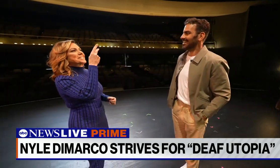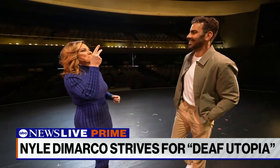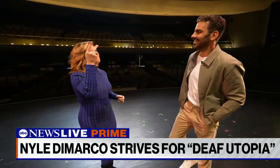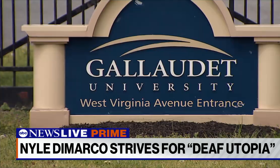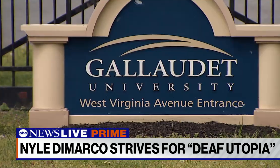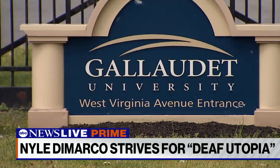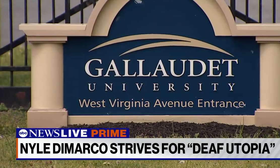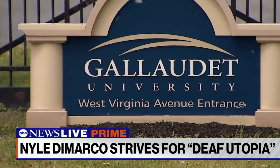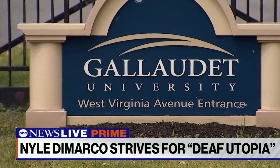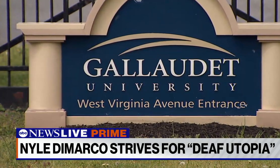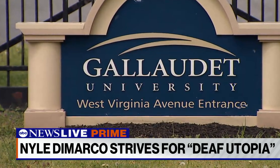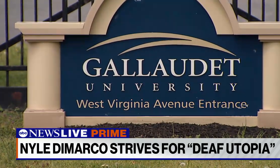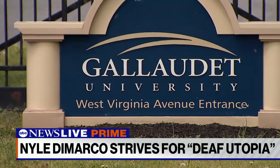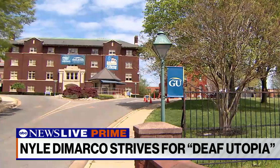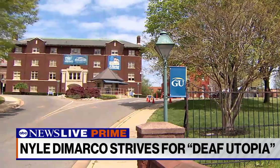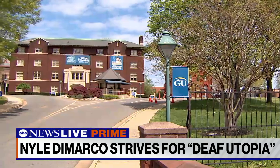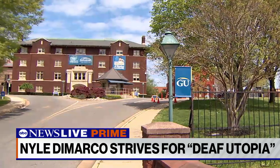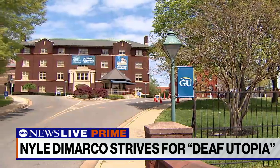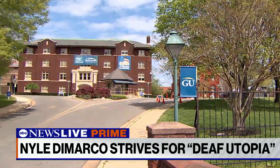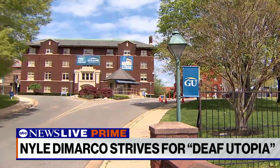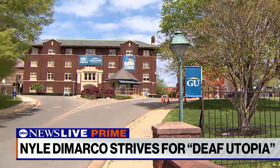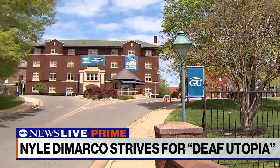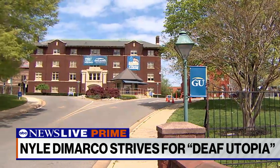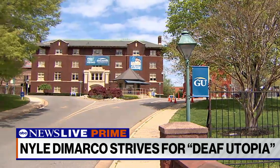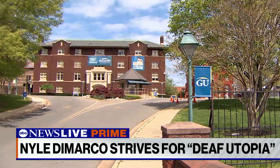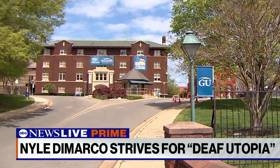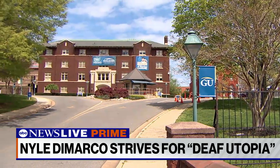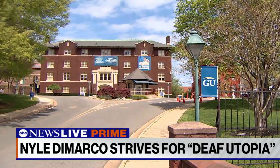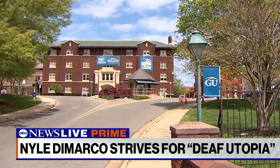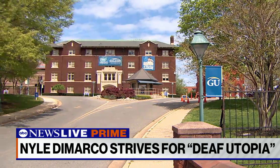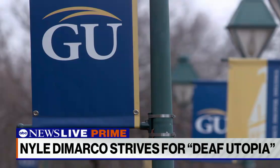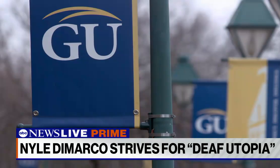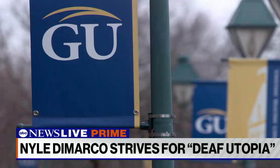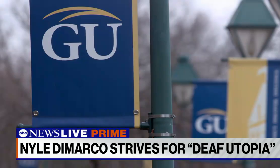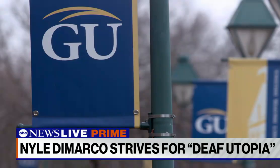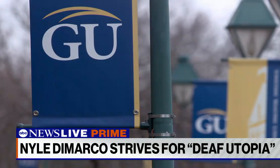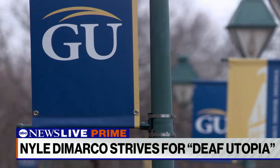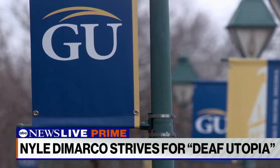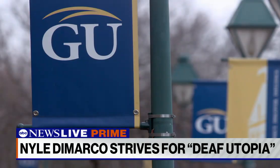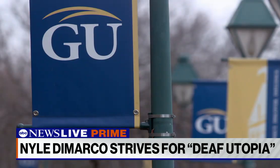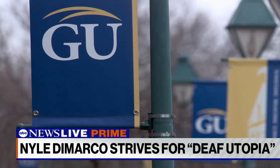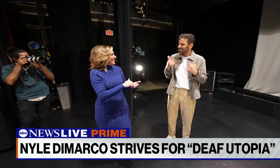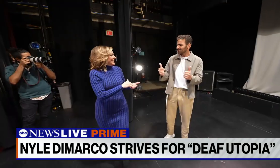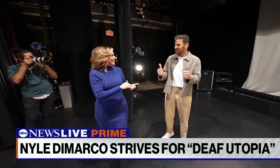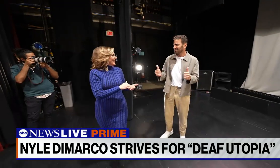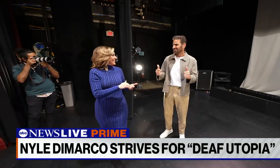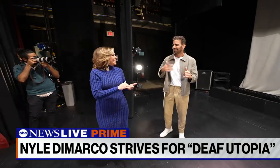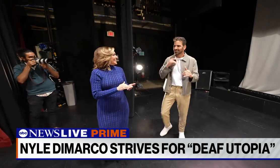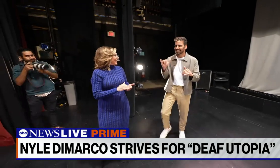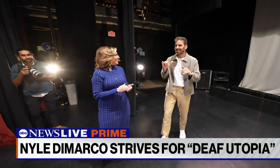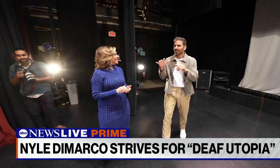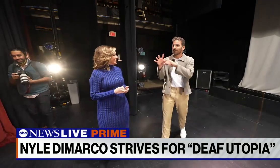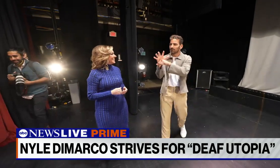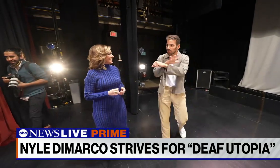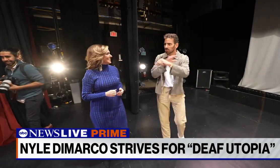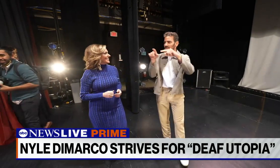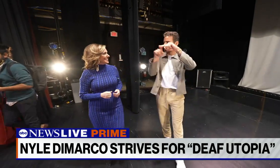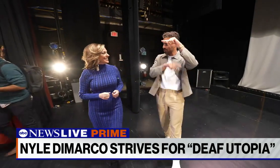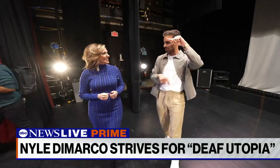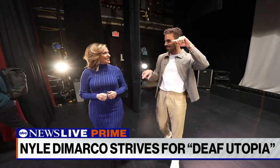mater, Gallaudet, the famed University for the Deaf in Washington, D.C. It feels good. It feels good. It feels